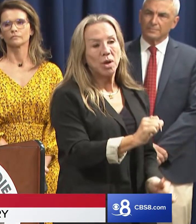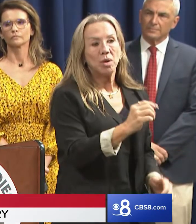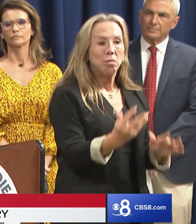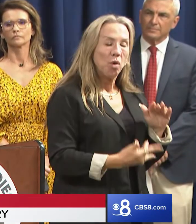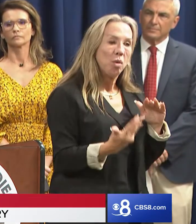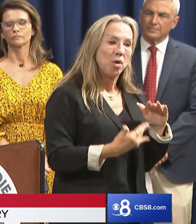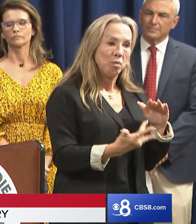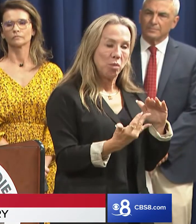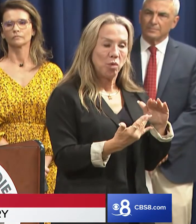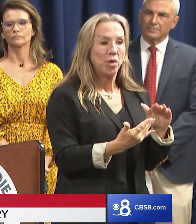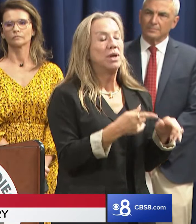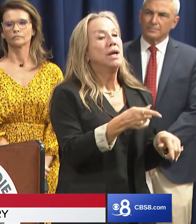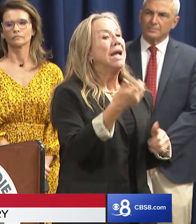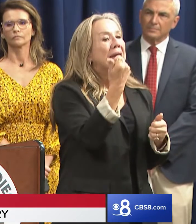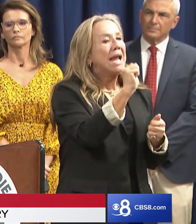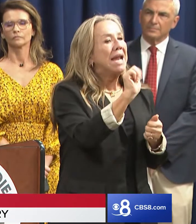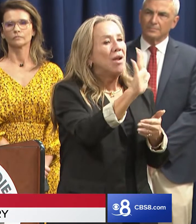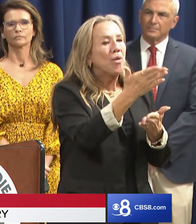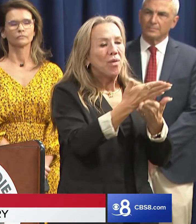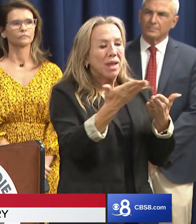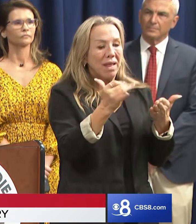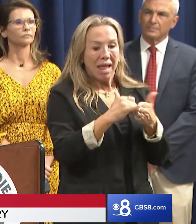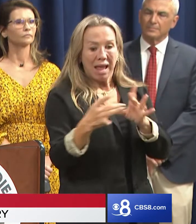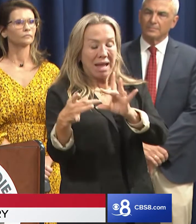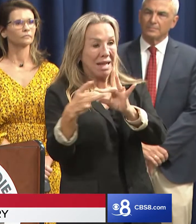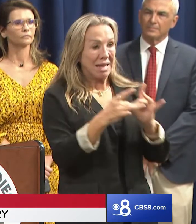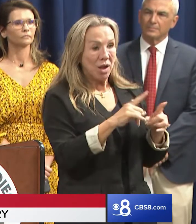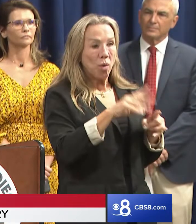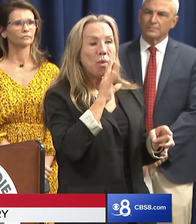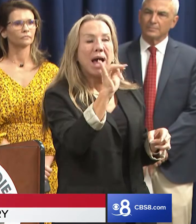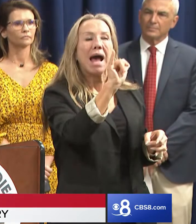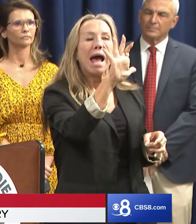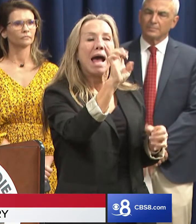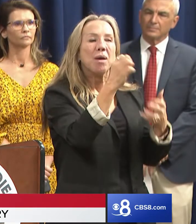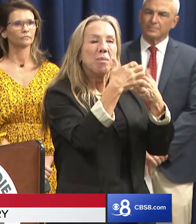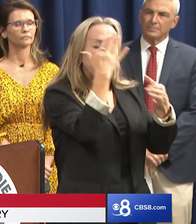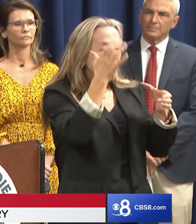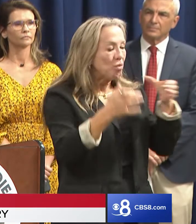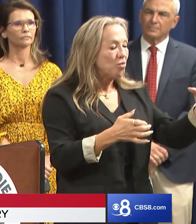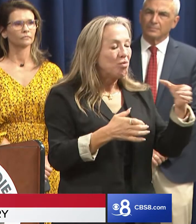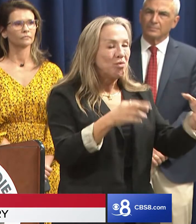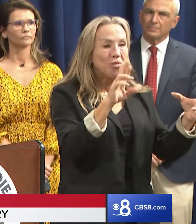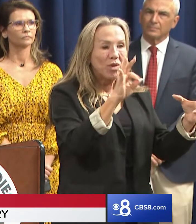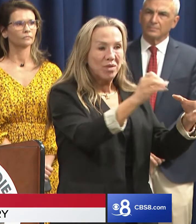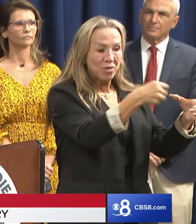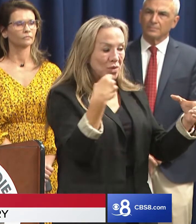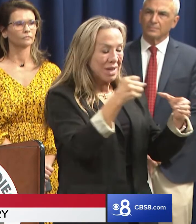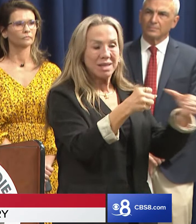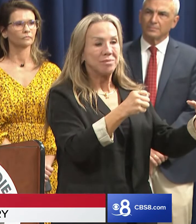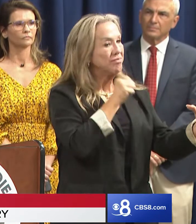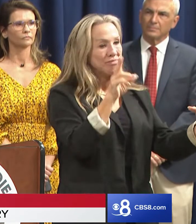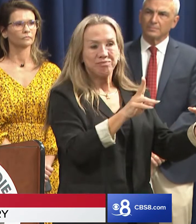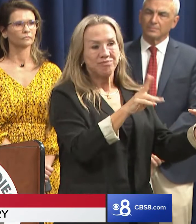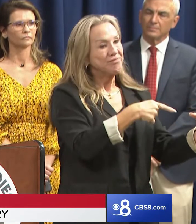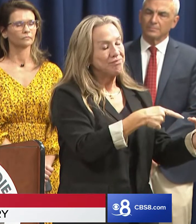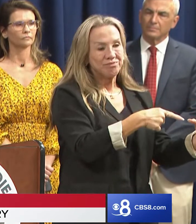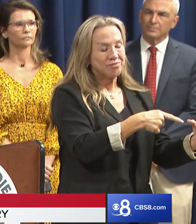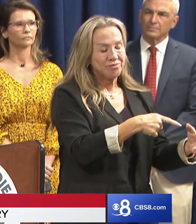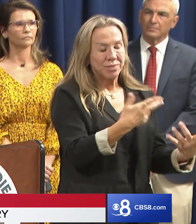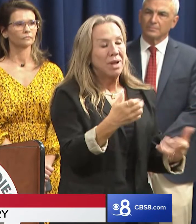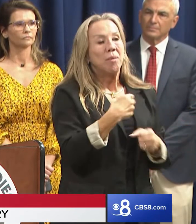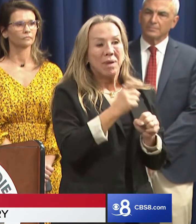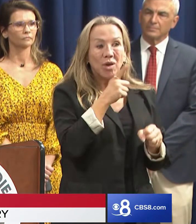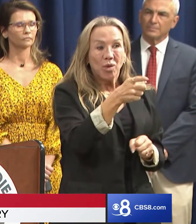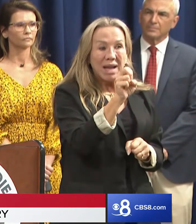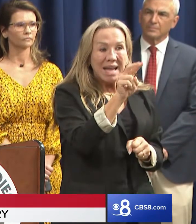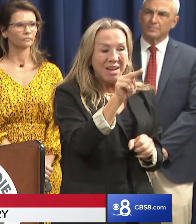that are connected to your water lines, such as ice and water from your refrigerators. Brush your teeth with the boiled or bottled